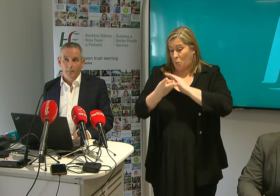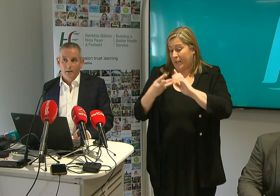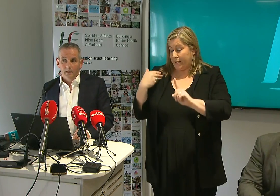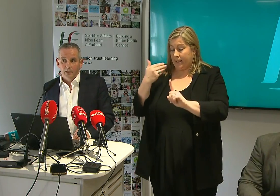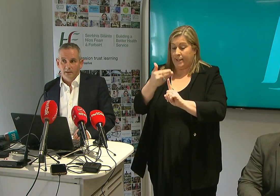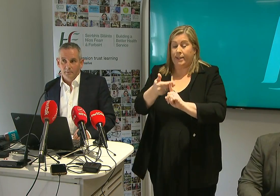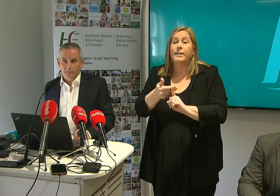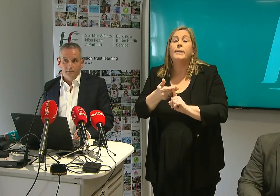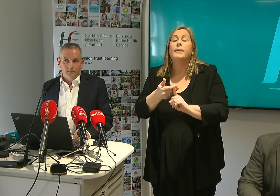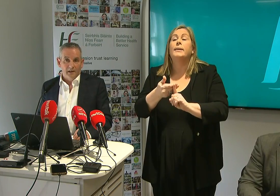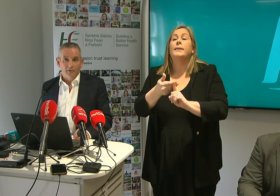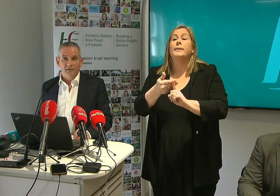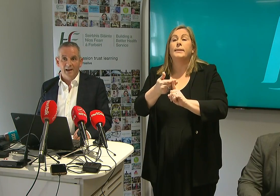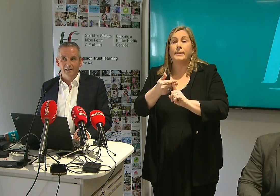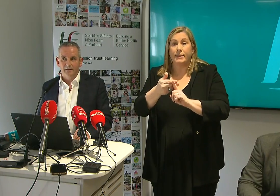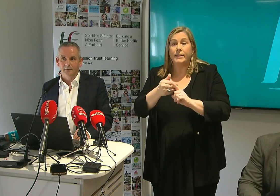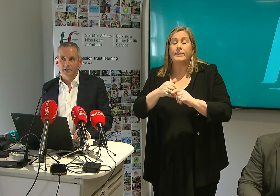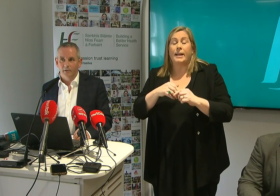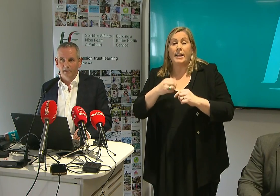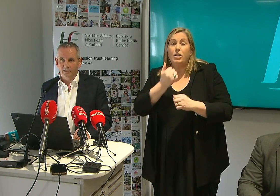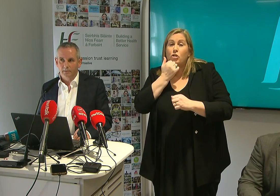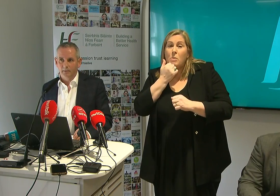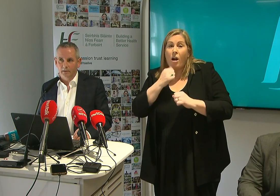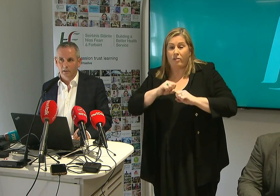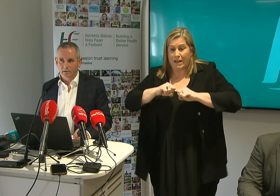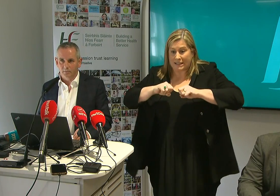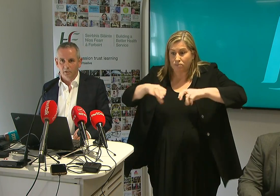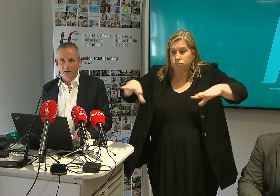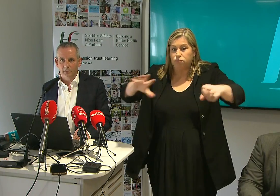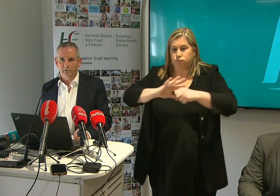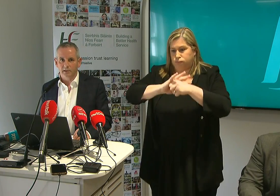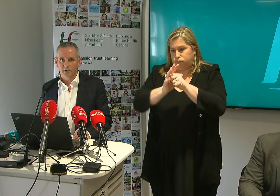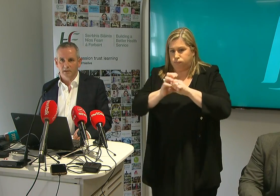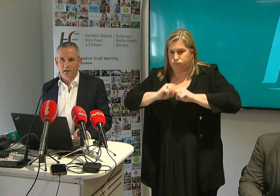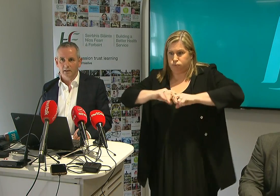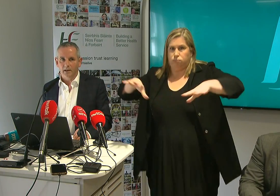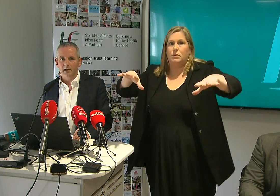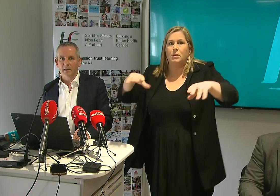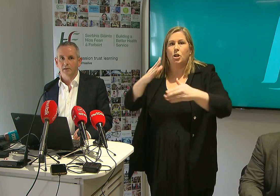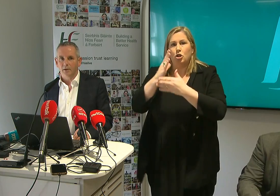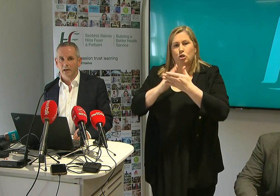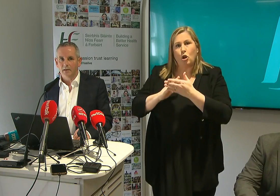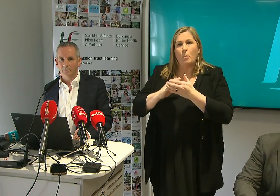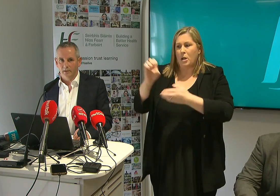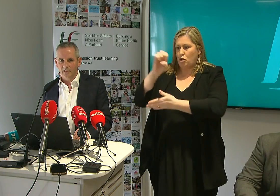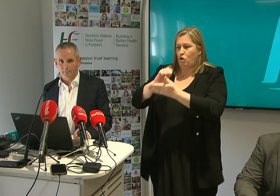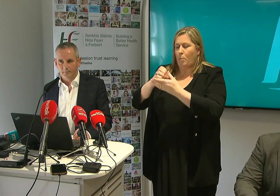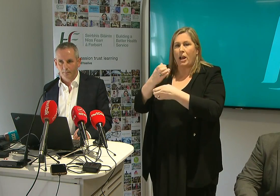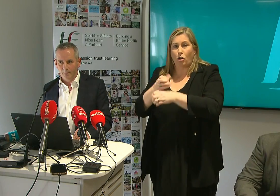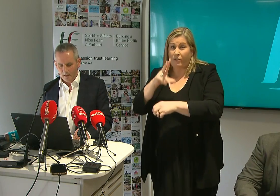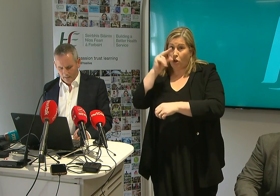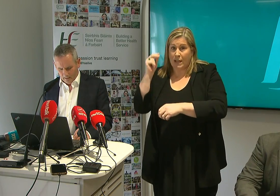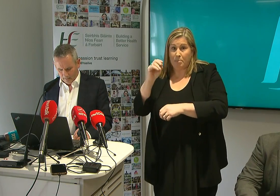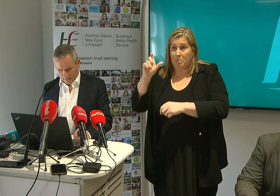particular, in terms of the level of attack of this virus across some European countries, if you just take Italy and the UK, for